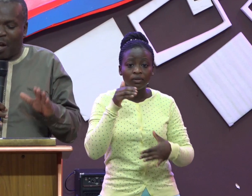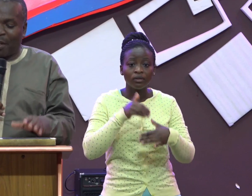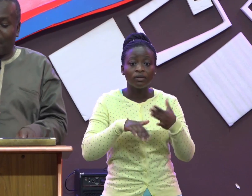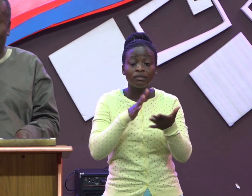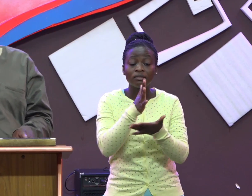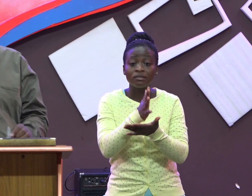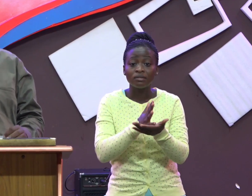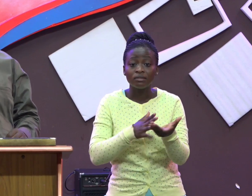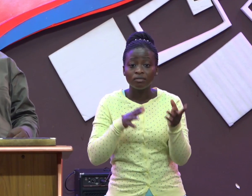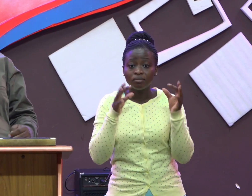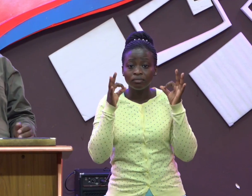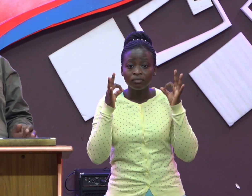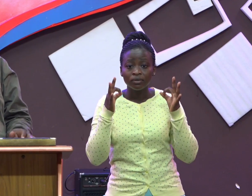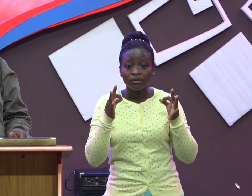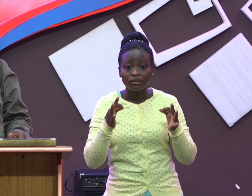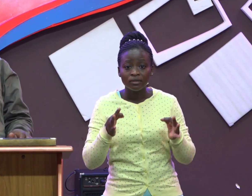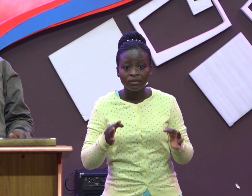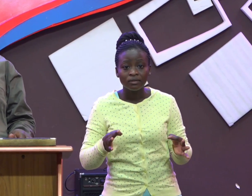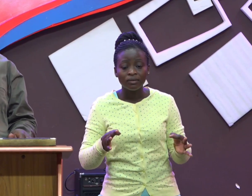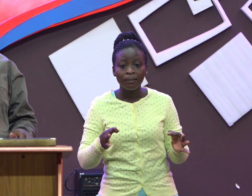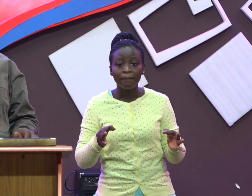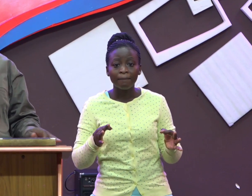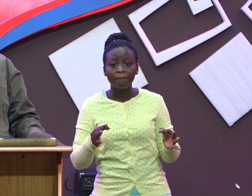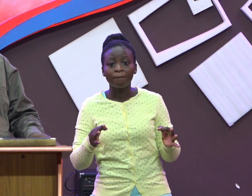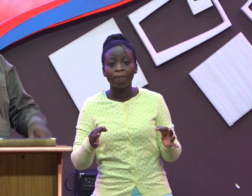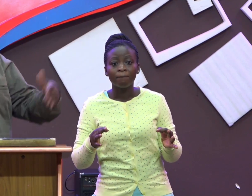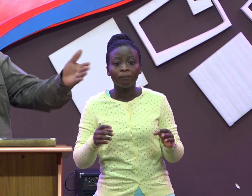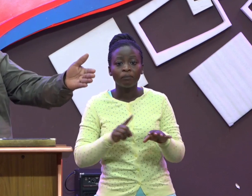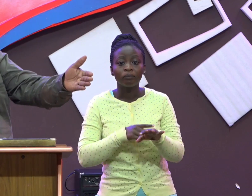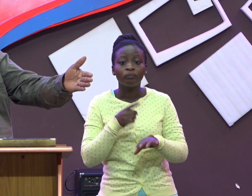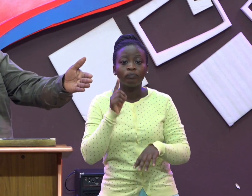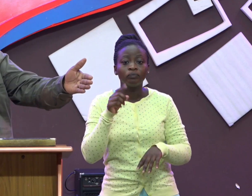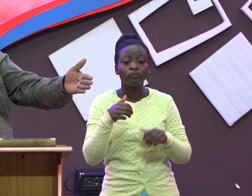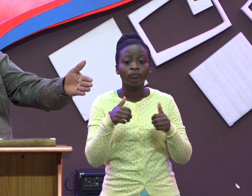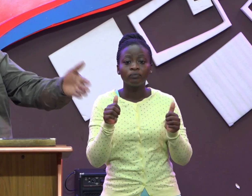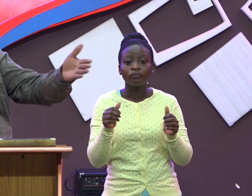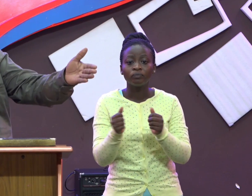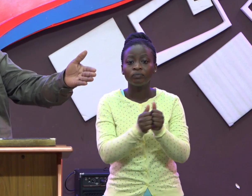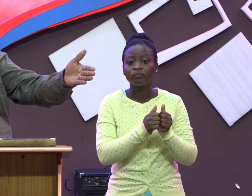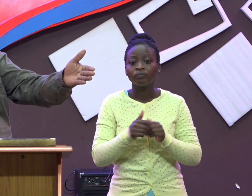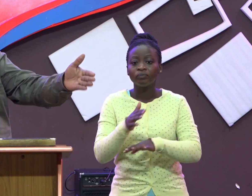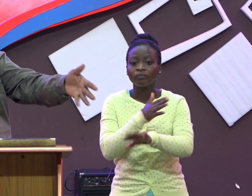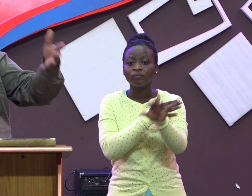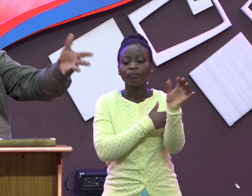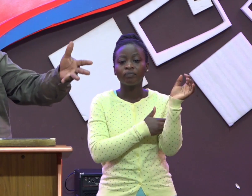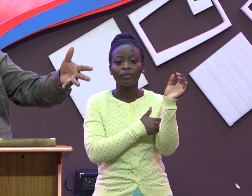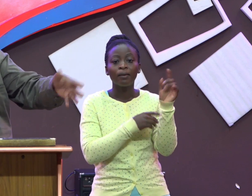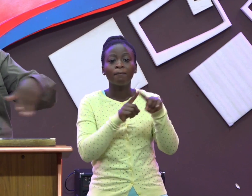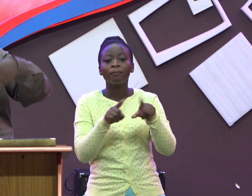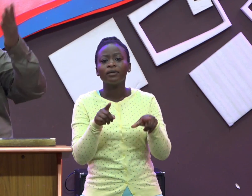When you're guided so well. But you can